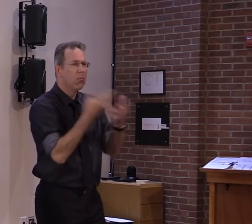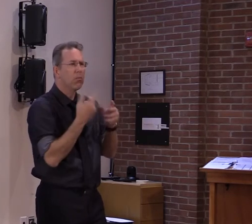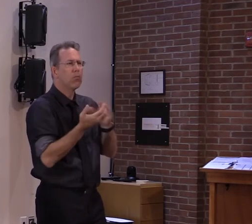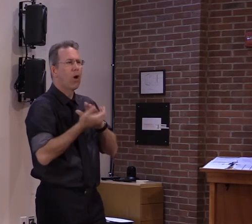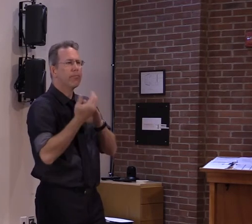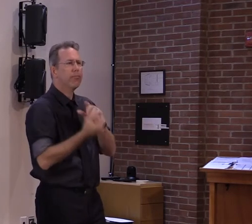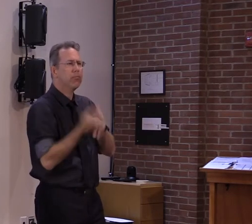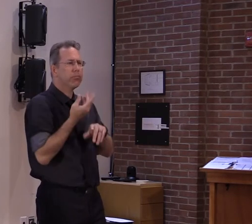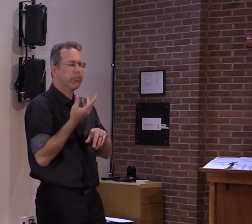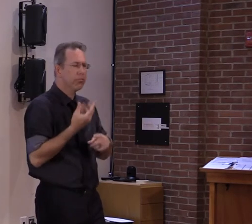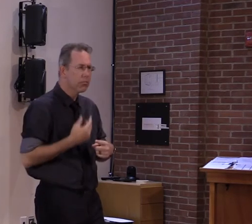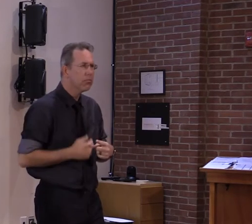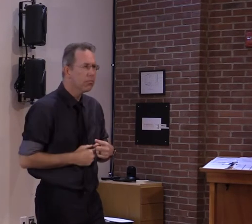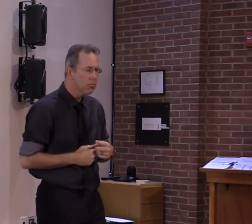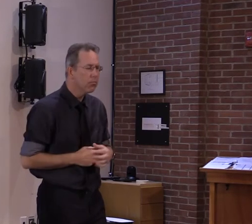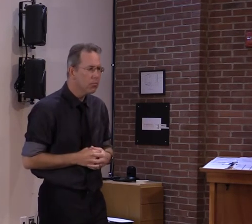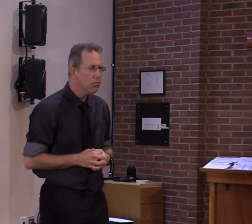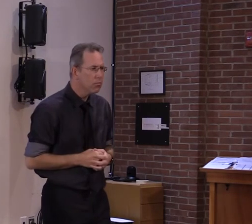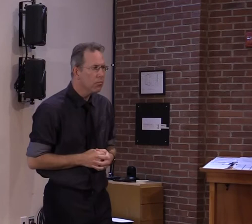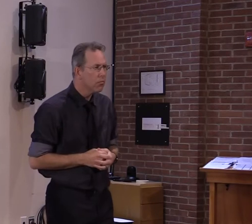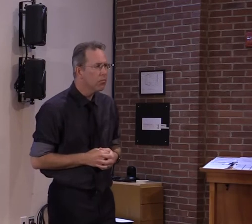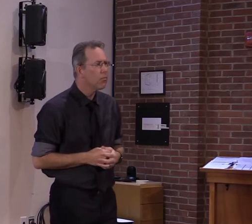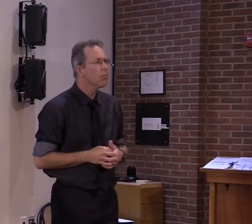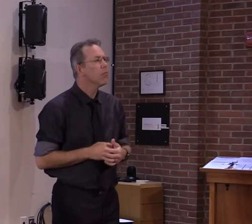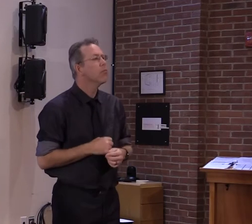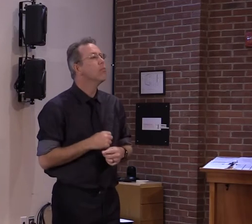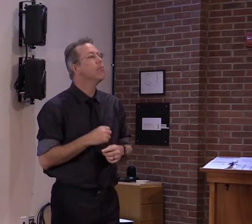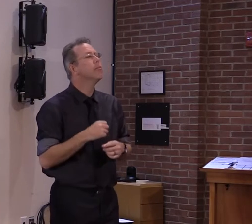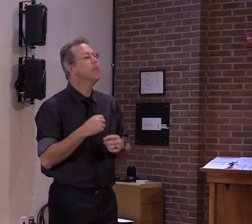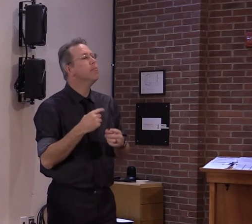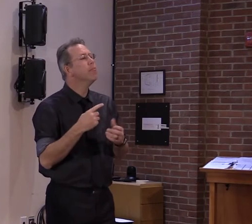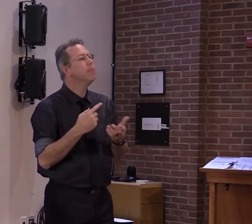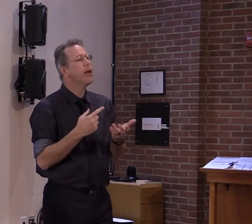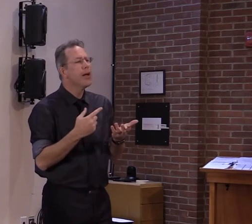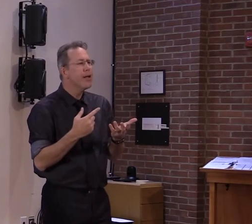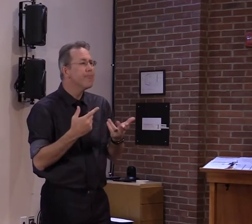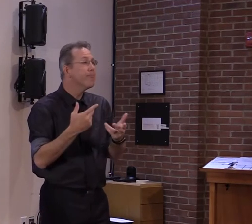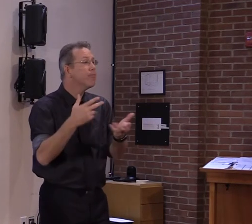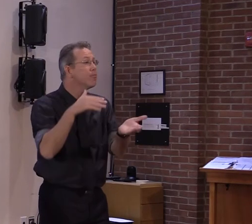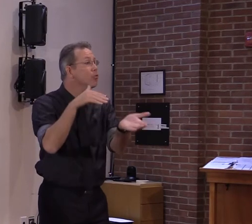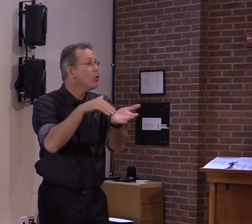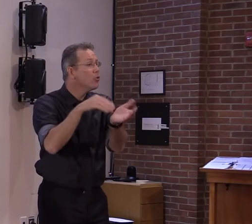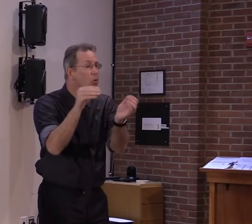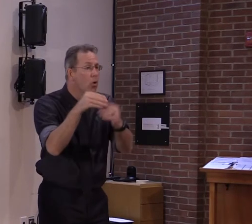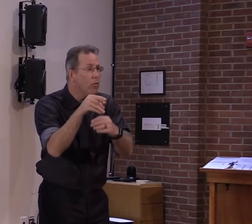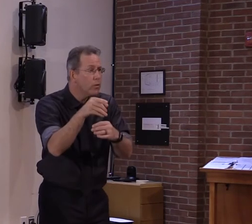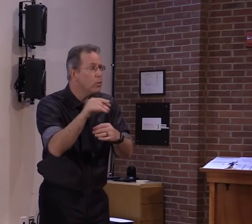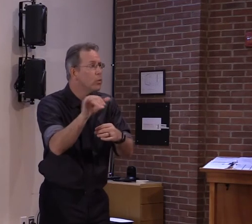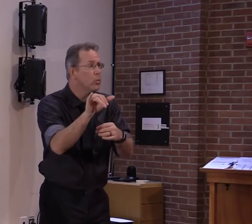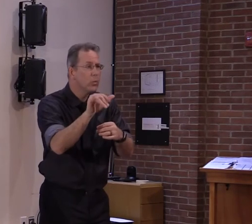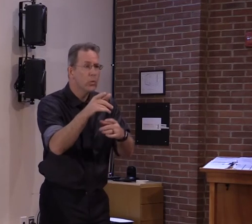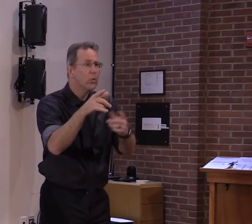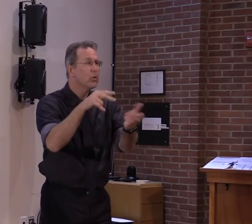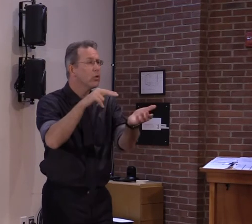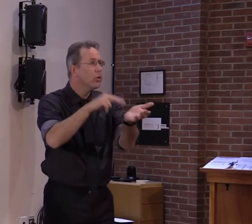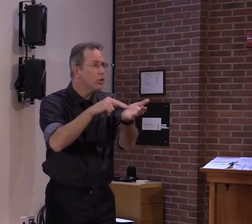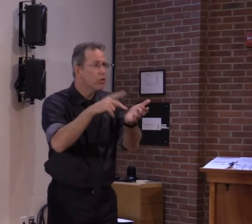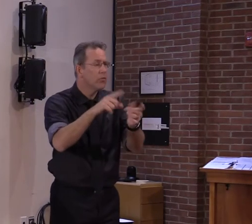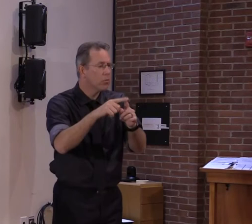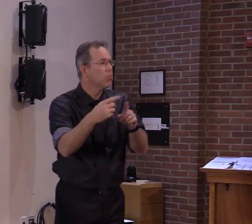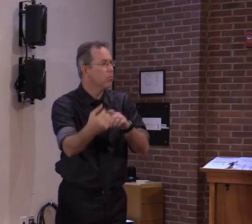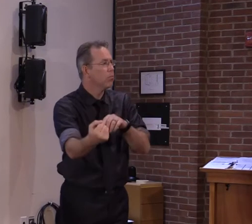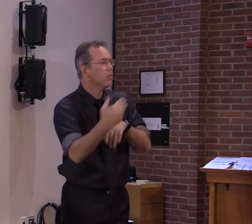also uses labs, and you may go to a provider and they may use a lab. Some of those labs